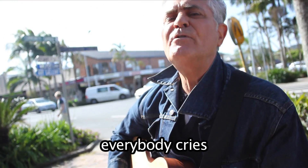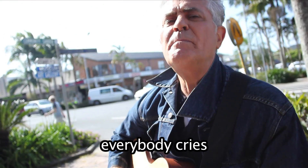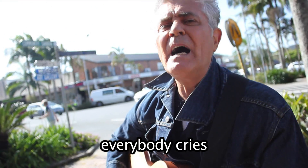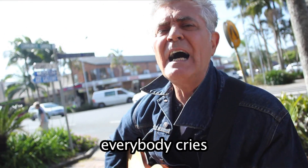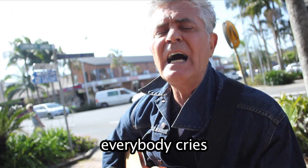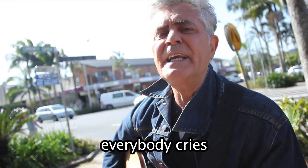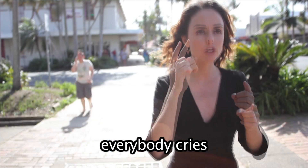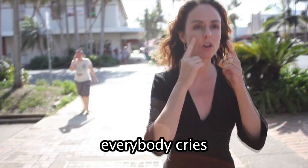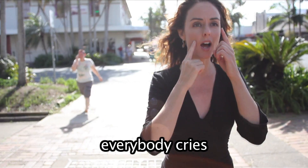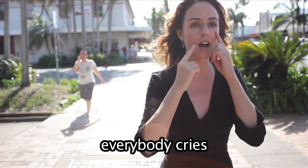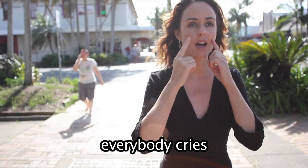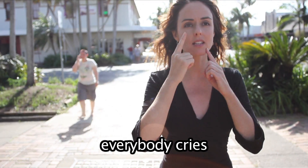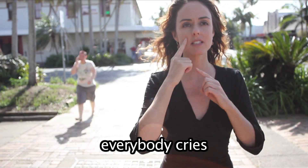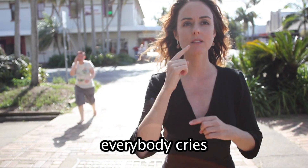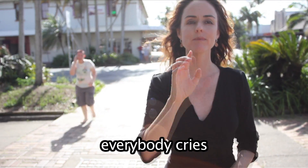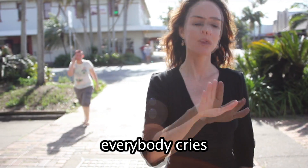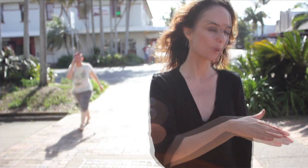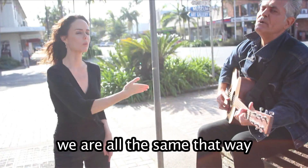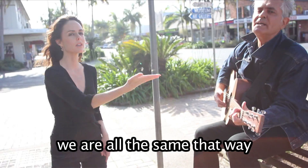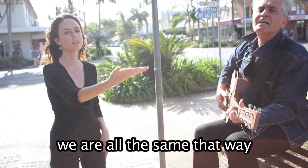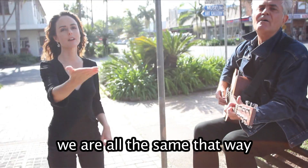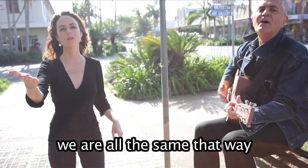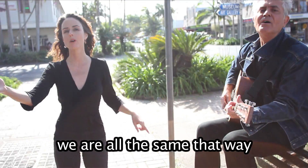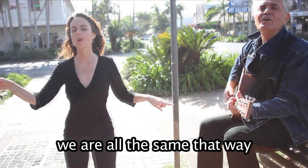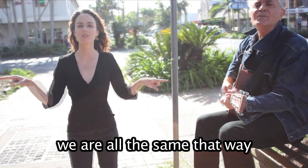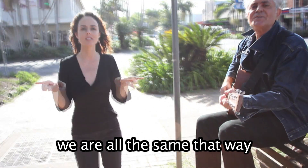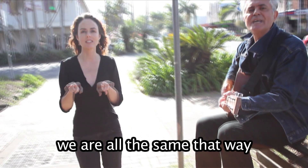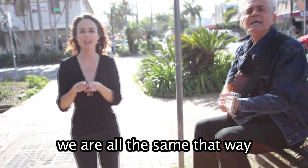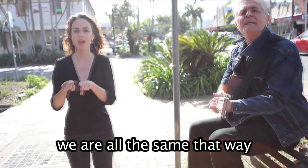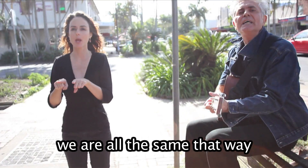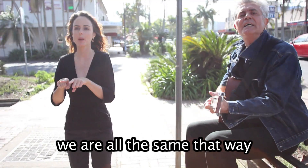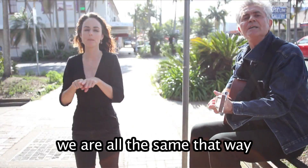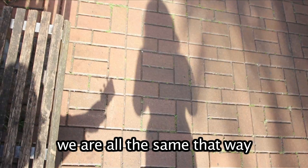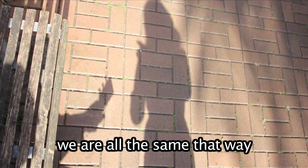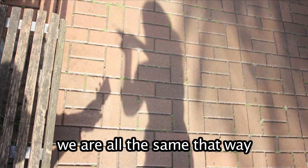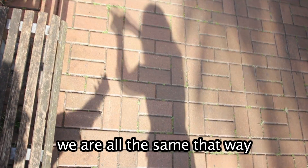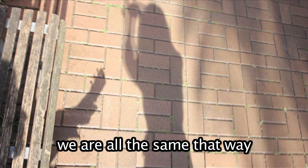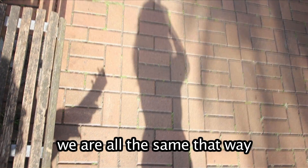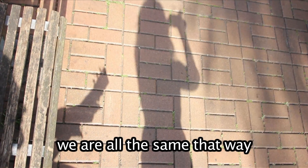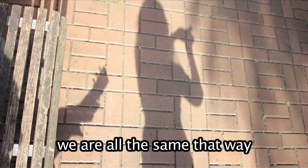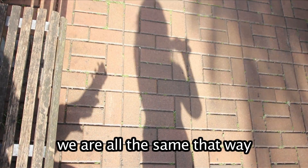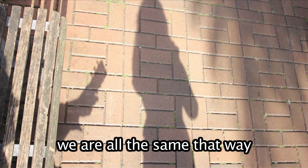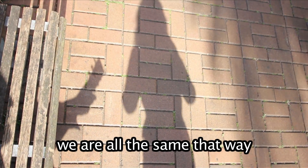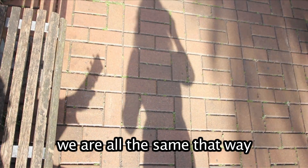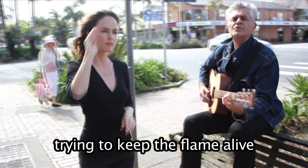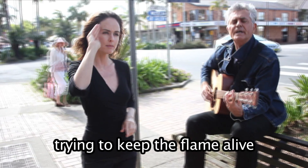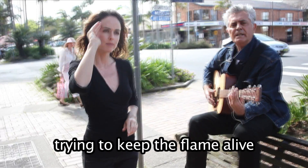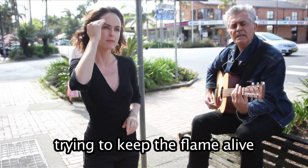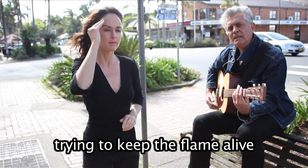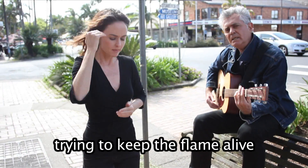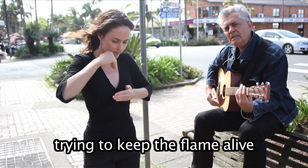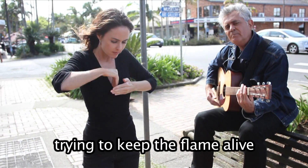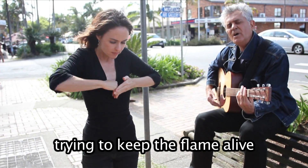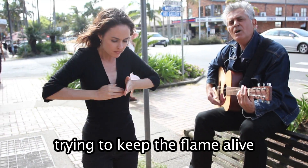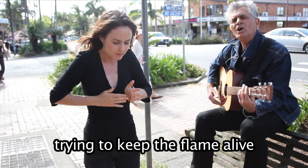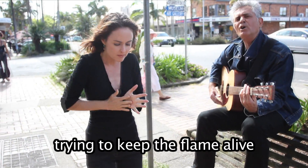everybody cries, we are all the same that way. Trying to